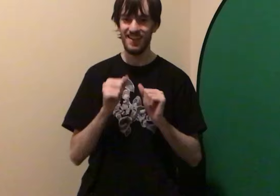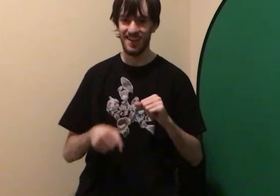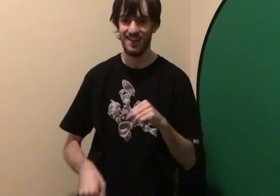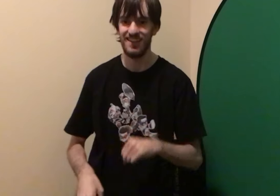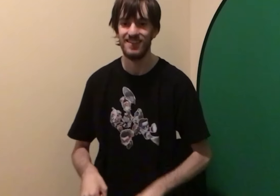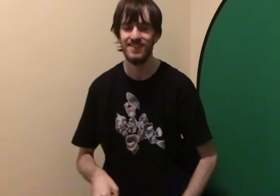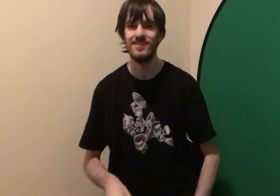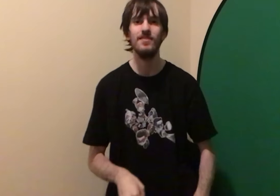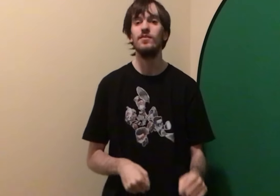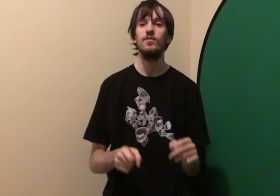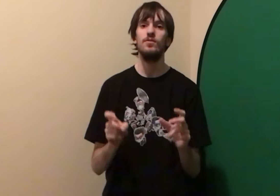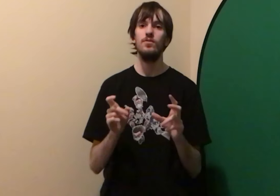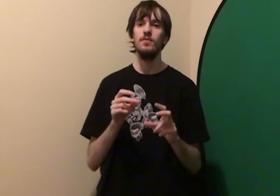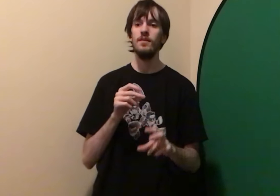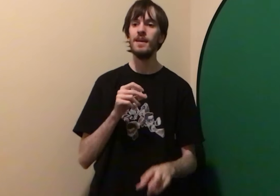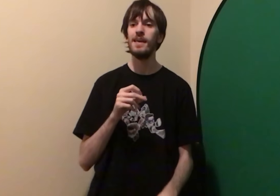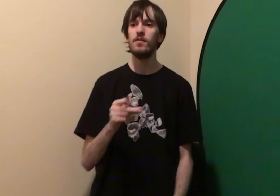job.